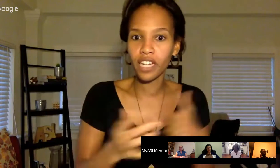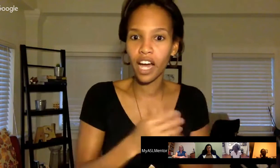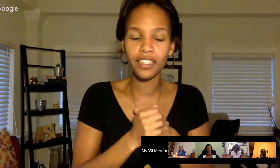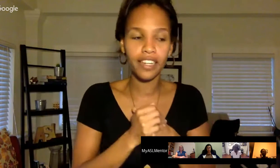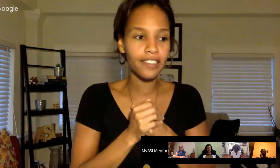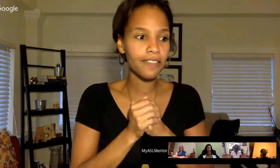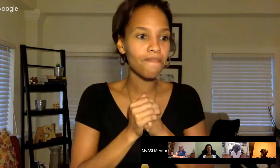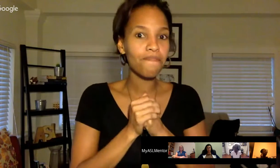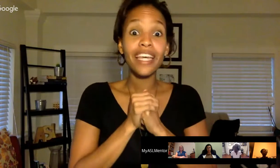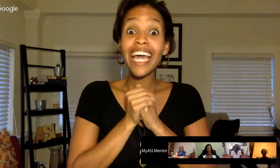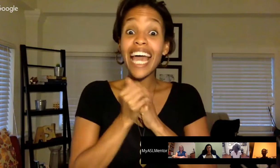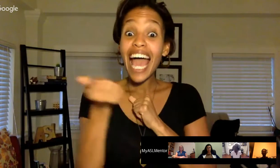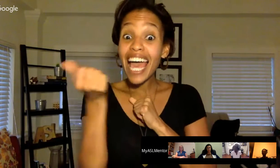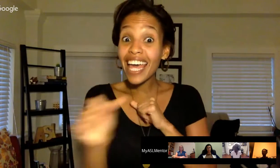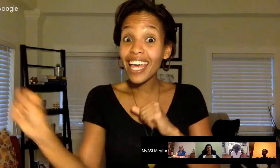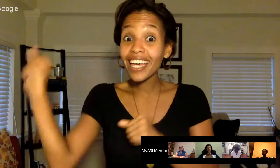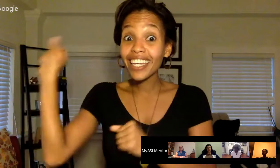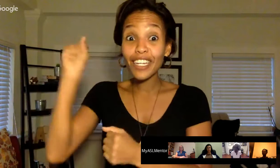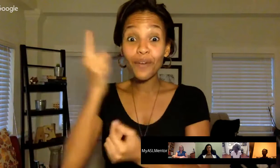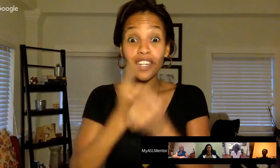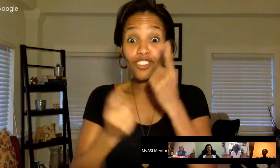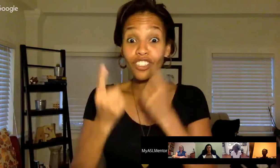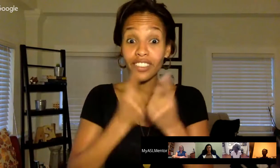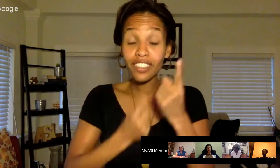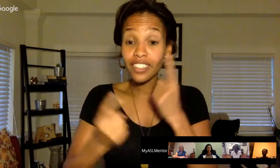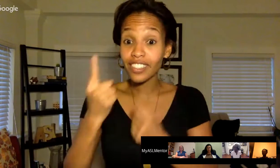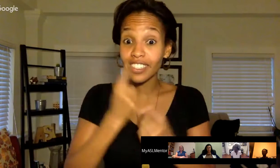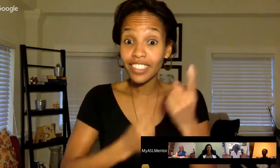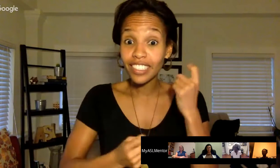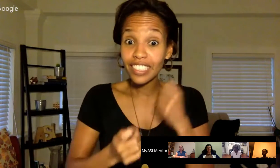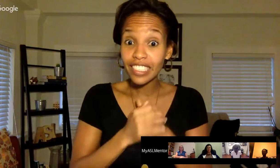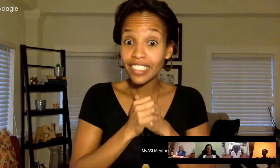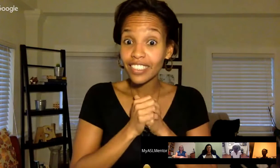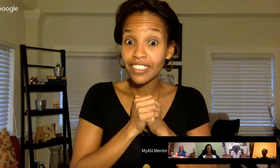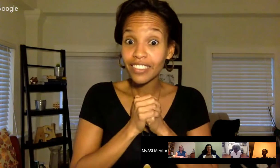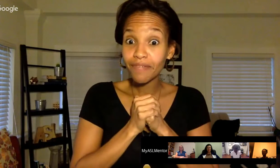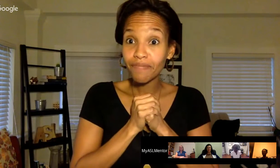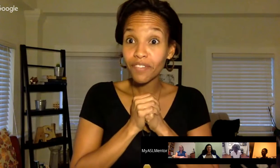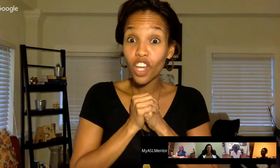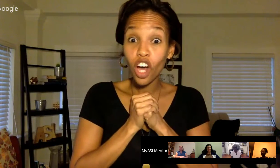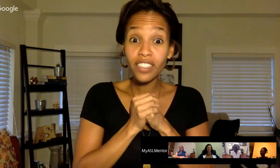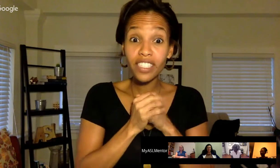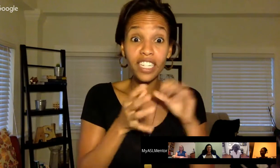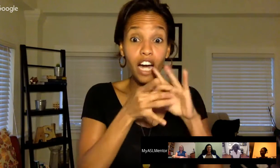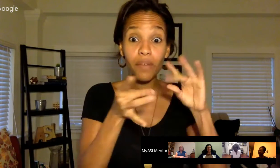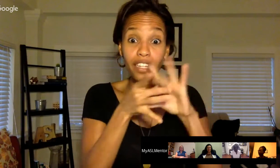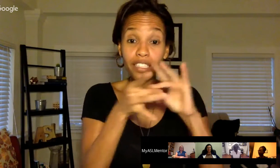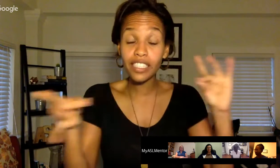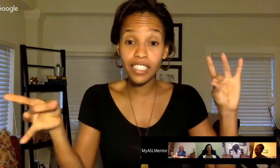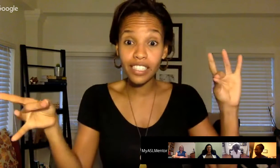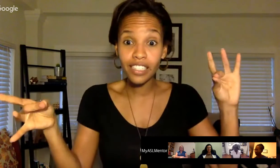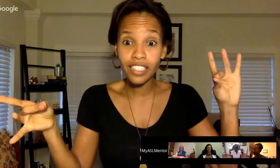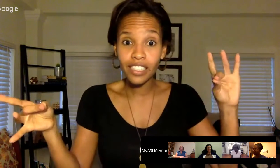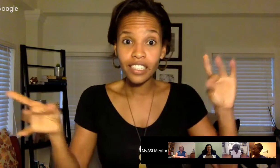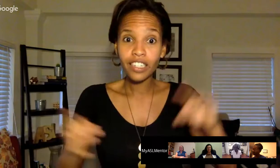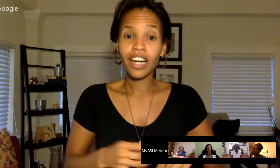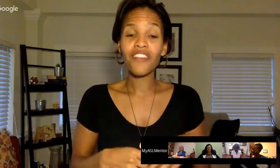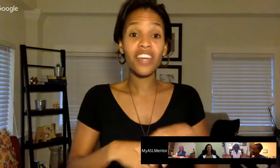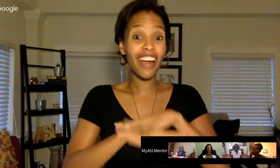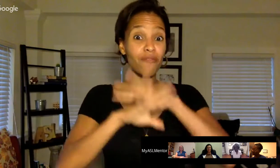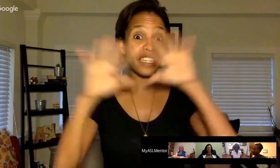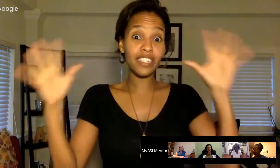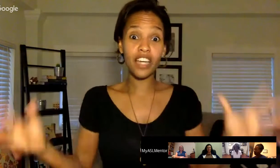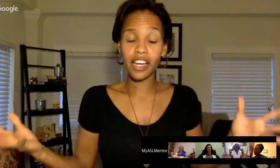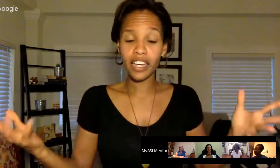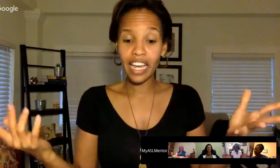to the context. Any questions? Thoughts, comments? I